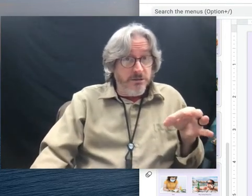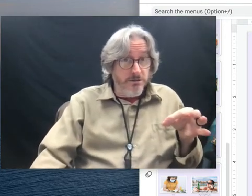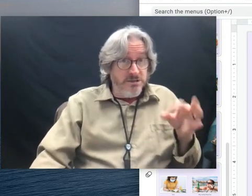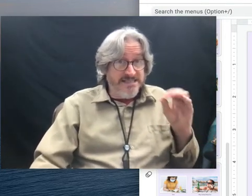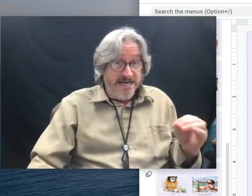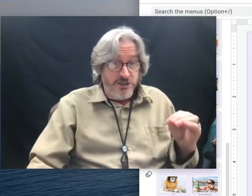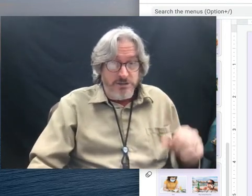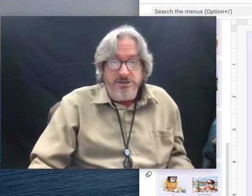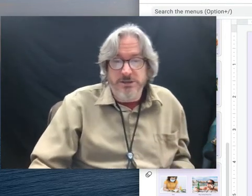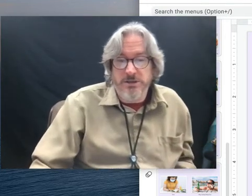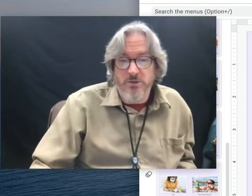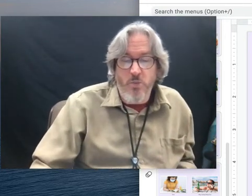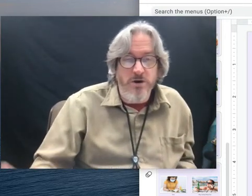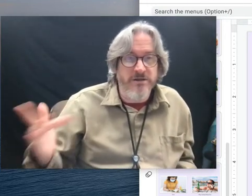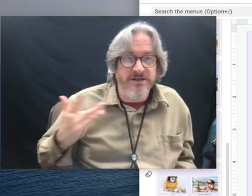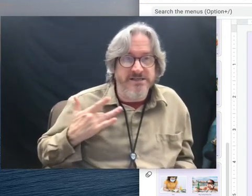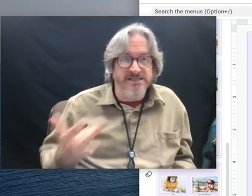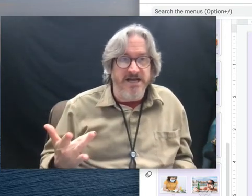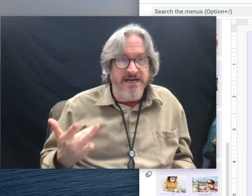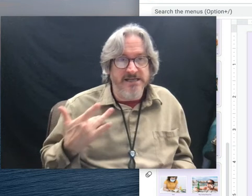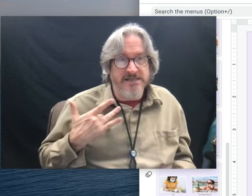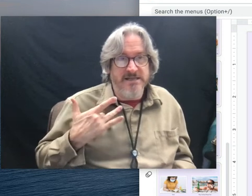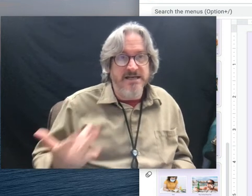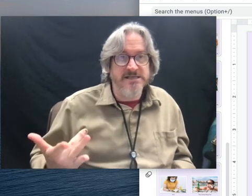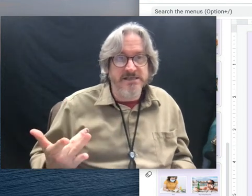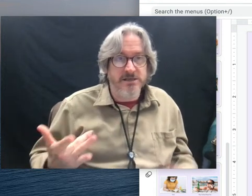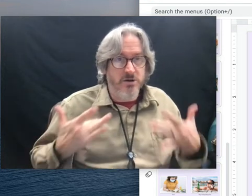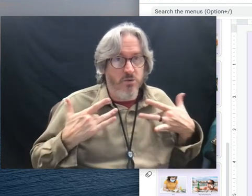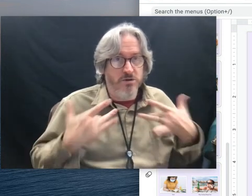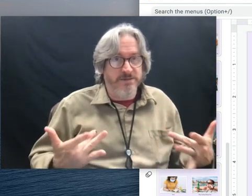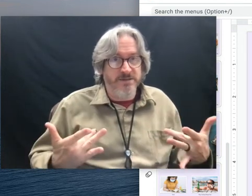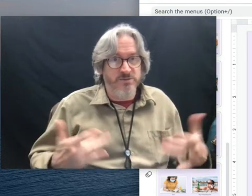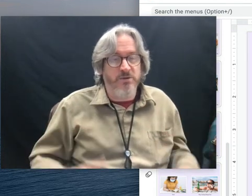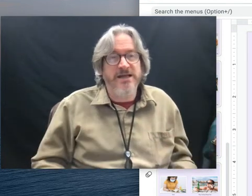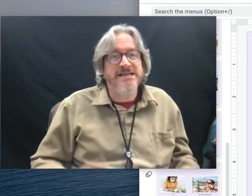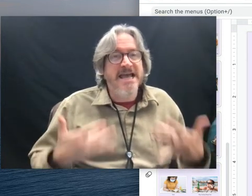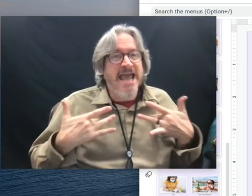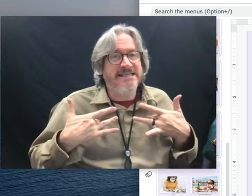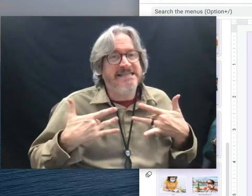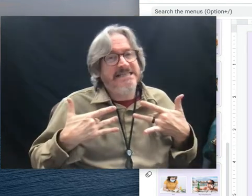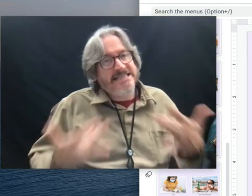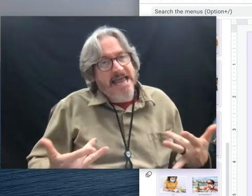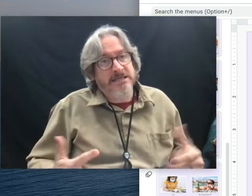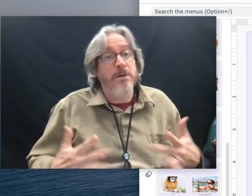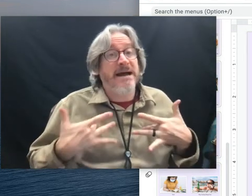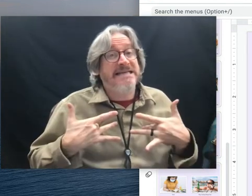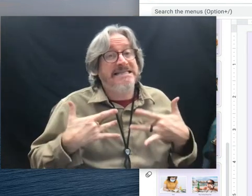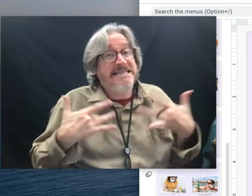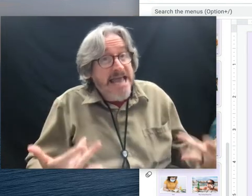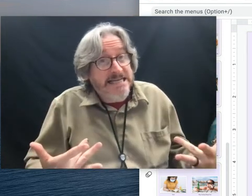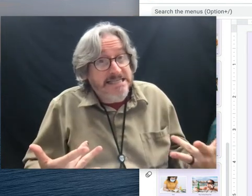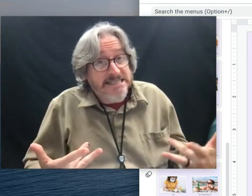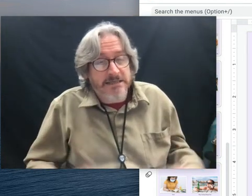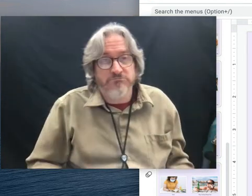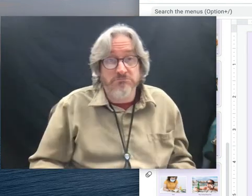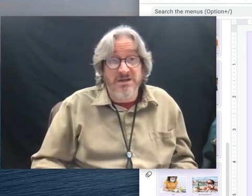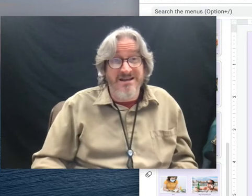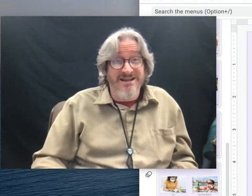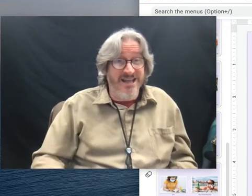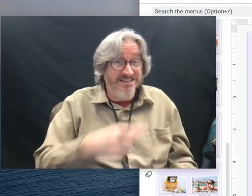conversation sections, one of the things they sign is this, or sometimes with both hands, and this is tend, my